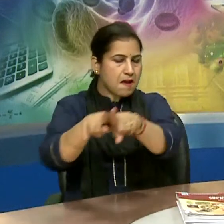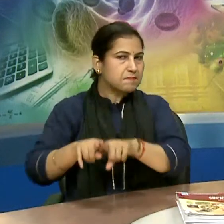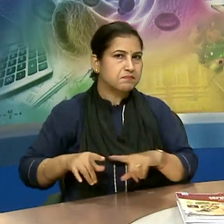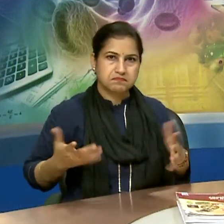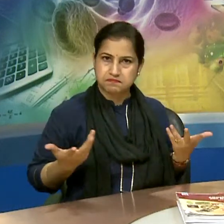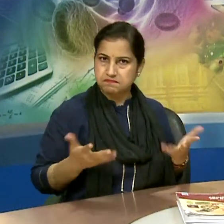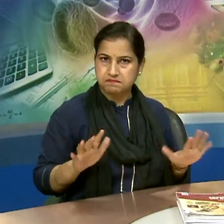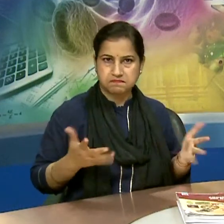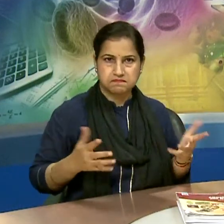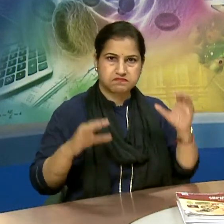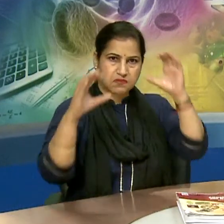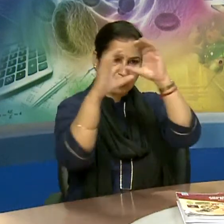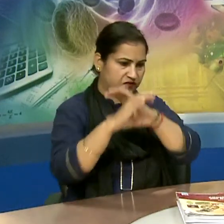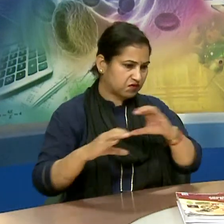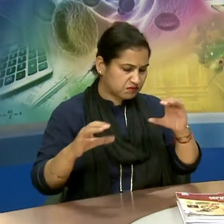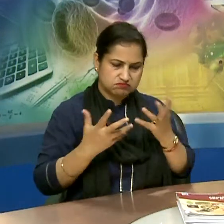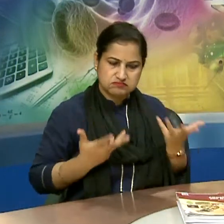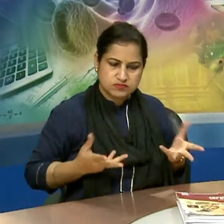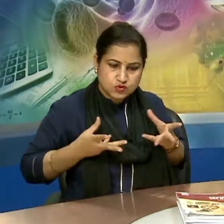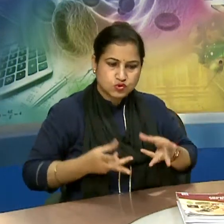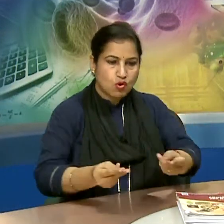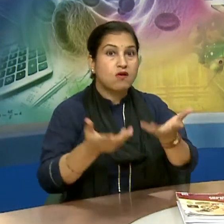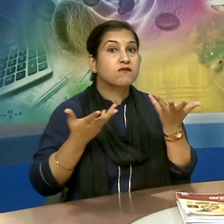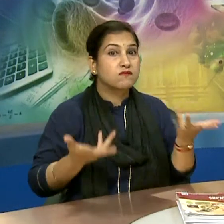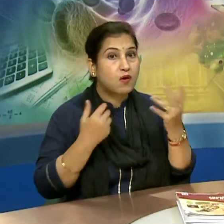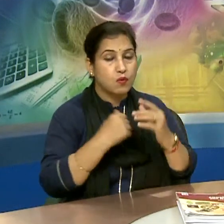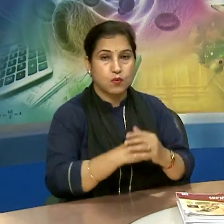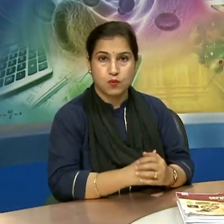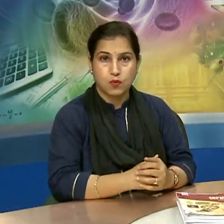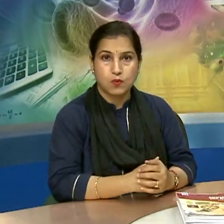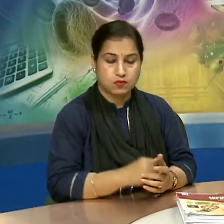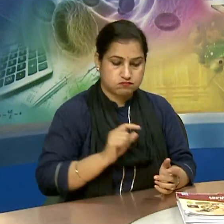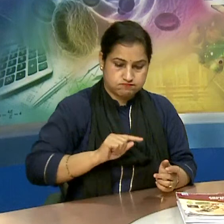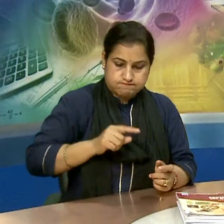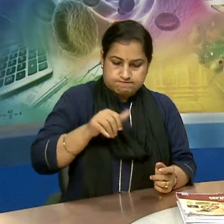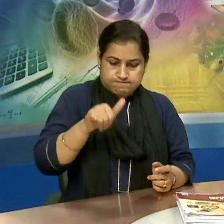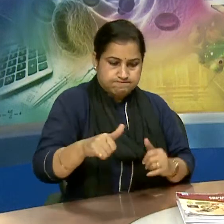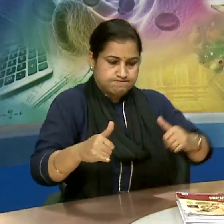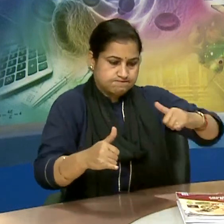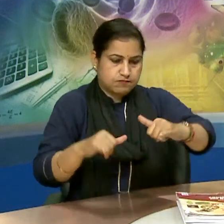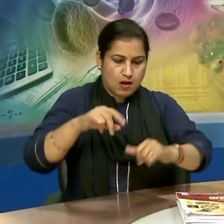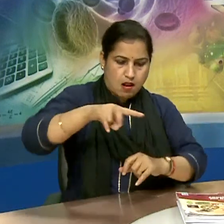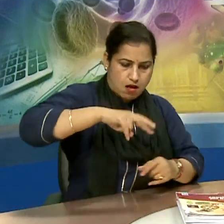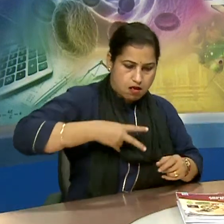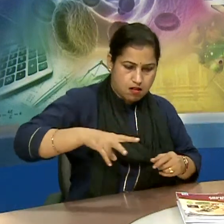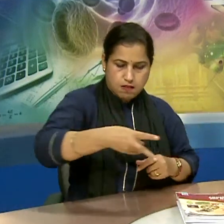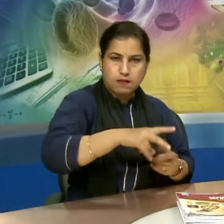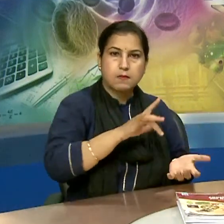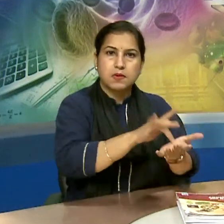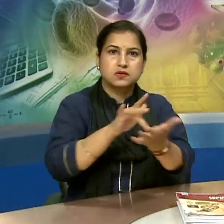rulers, they followed different system